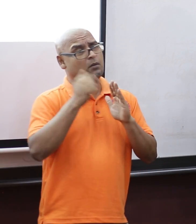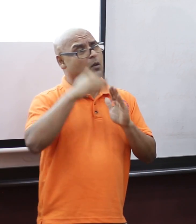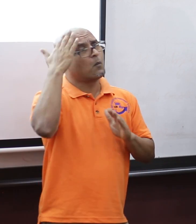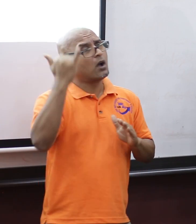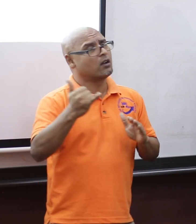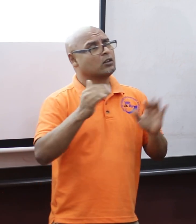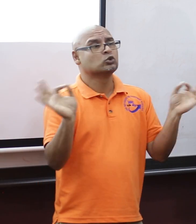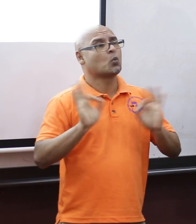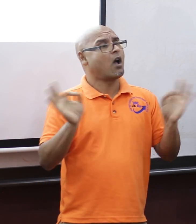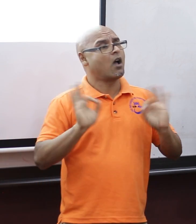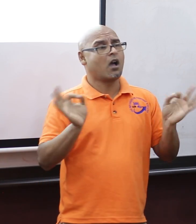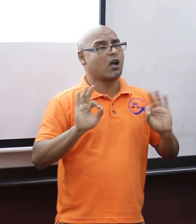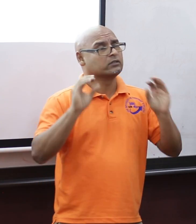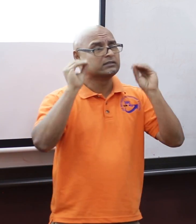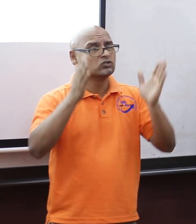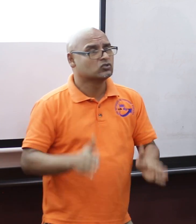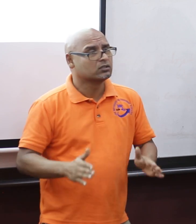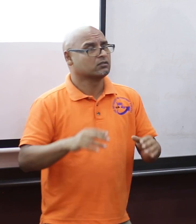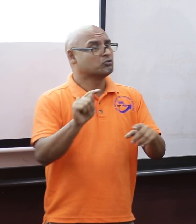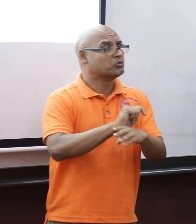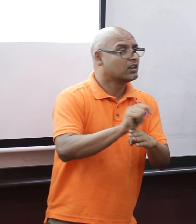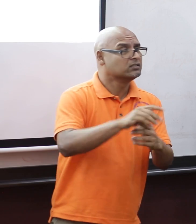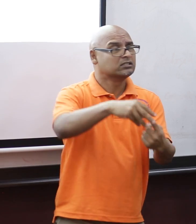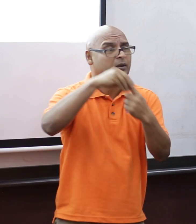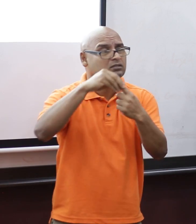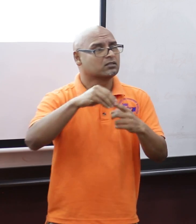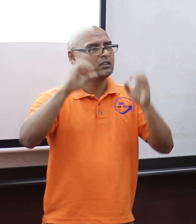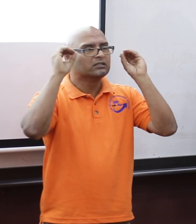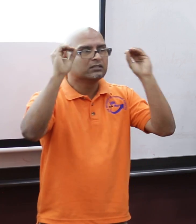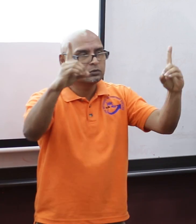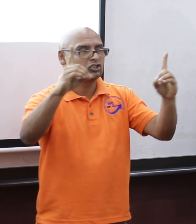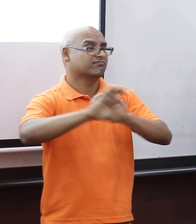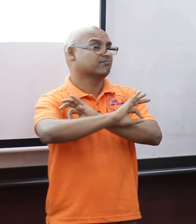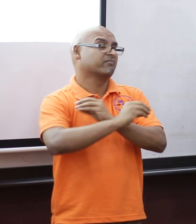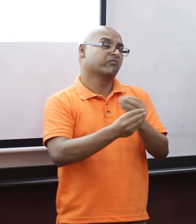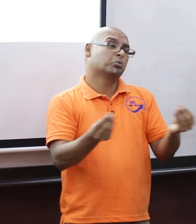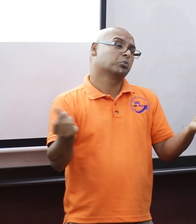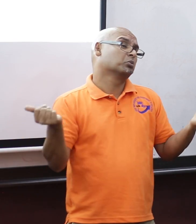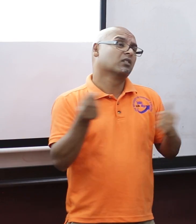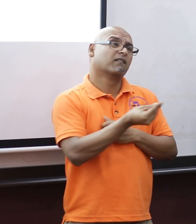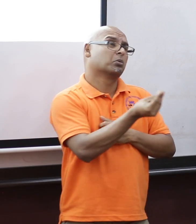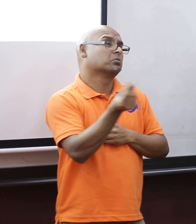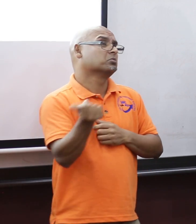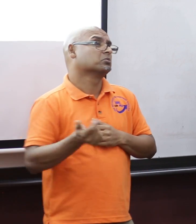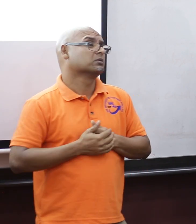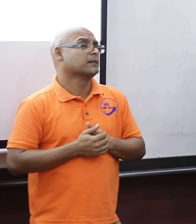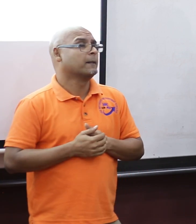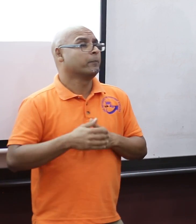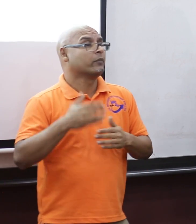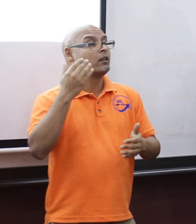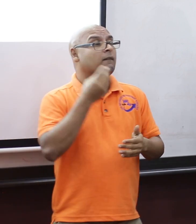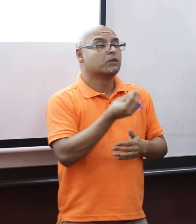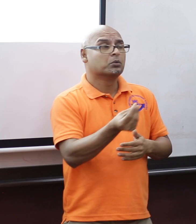to cater for persons with disabilities. We have lack of qualified aides. Yes, we have